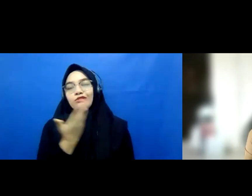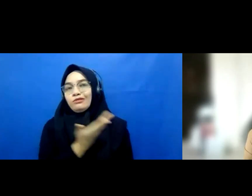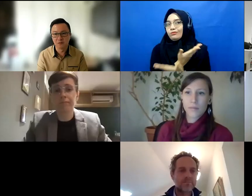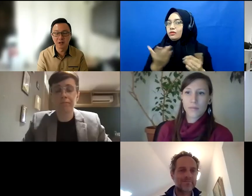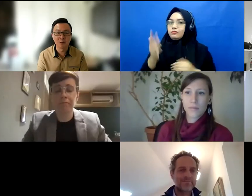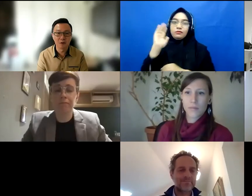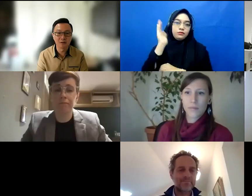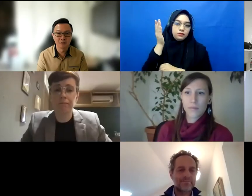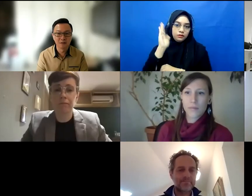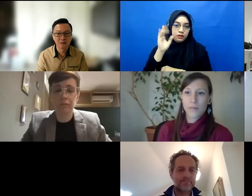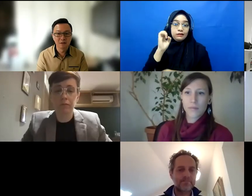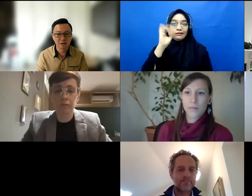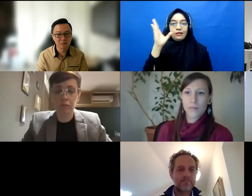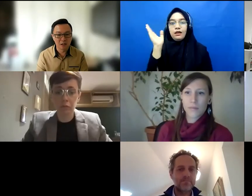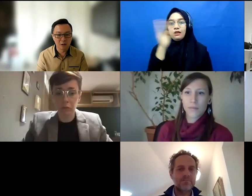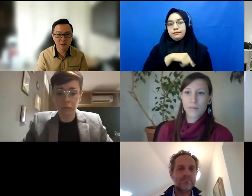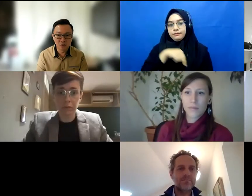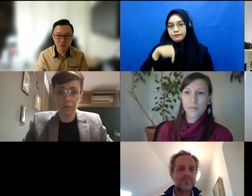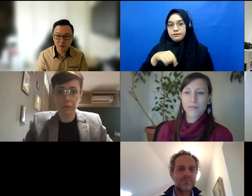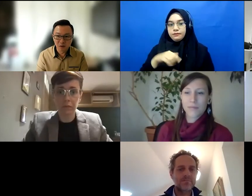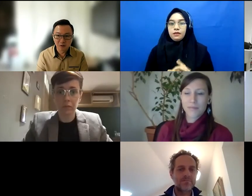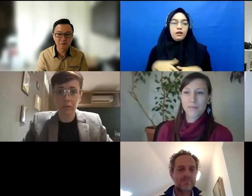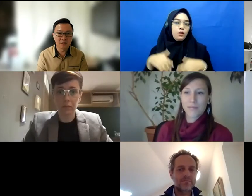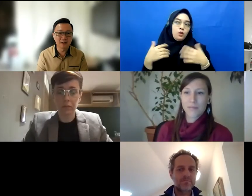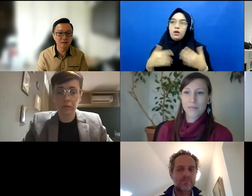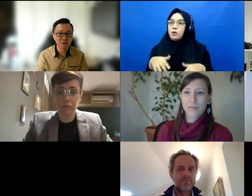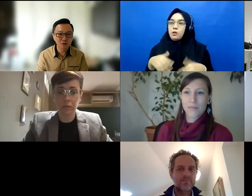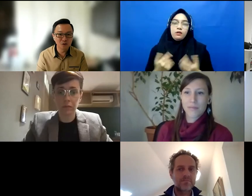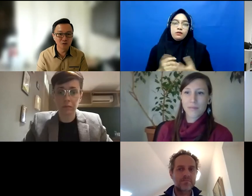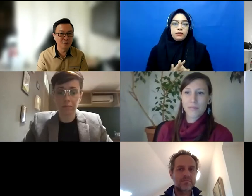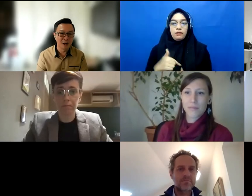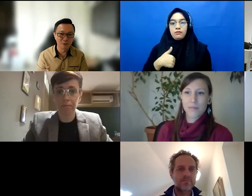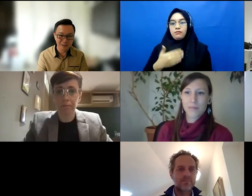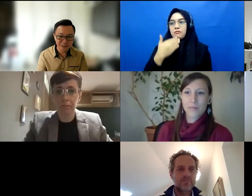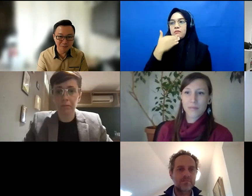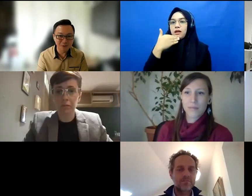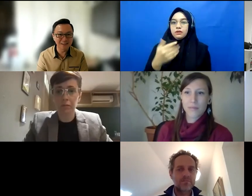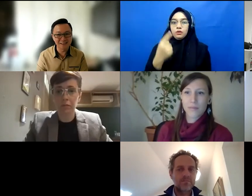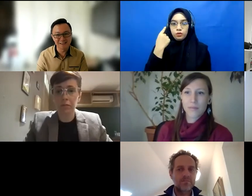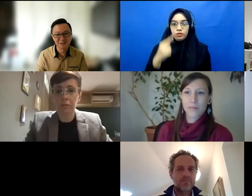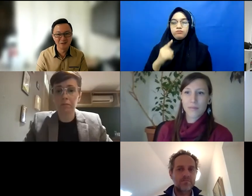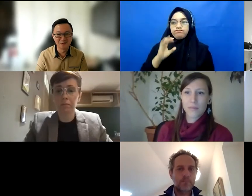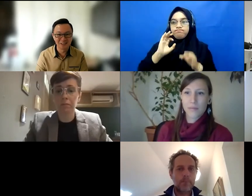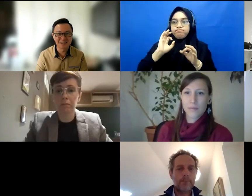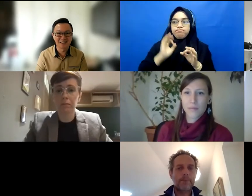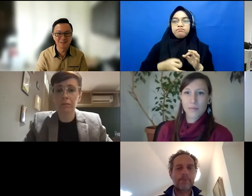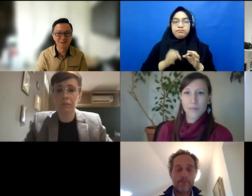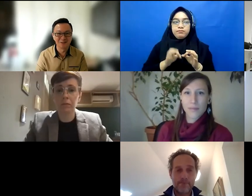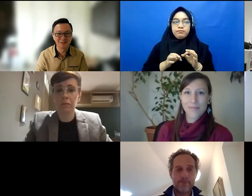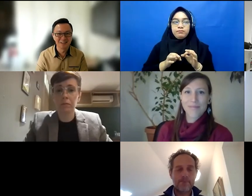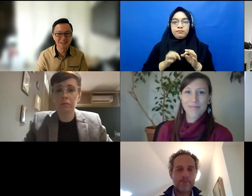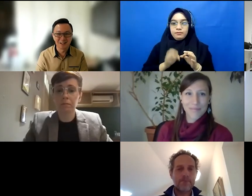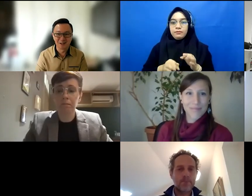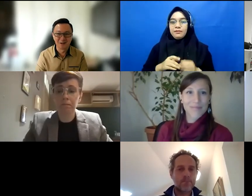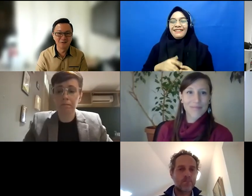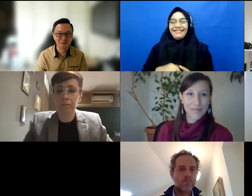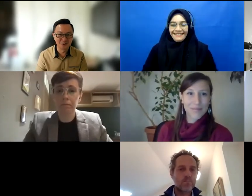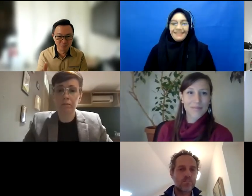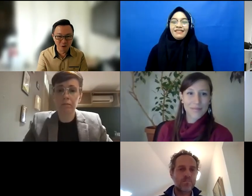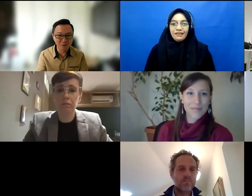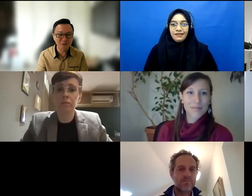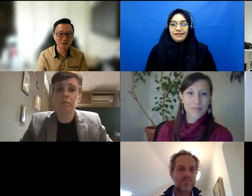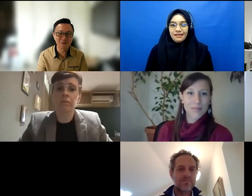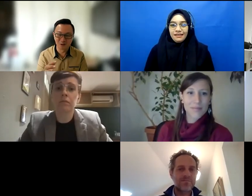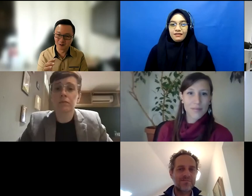a thought-provoking one. I want to thank also our interpreters for this afternoon, you know,